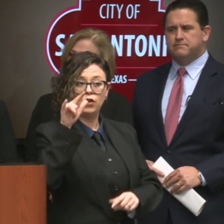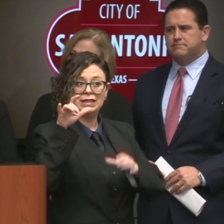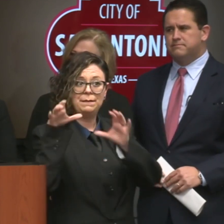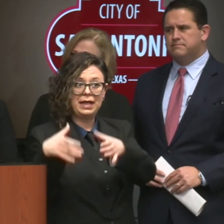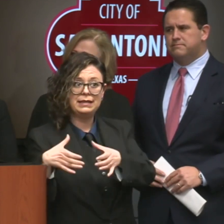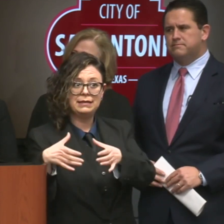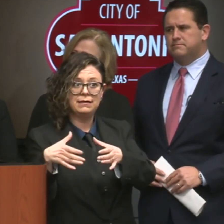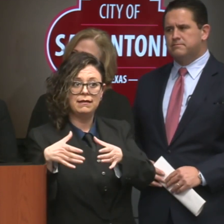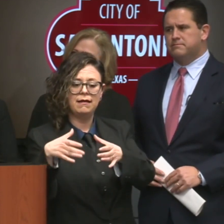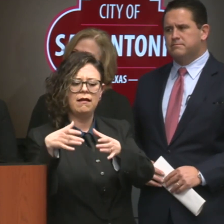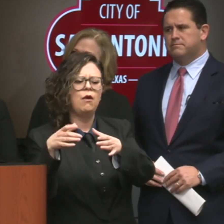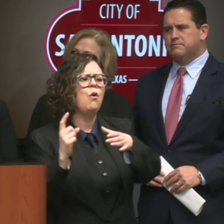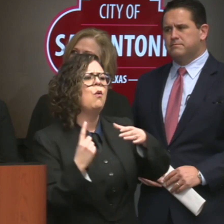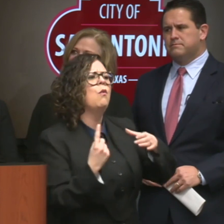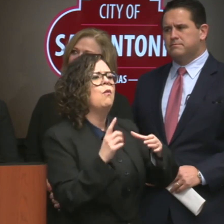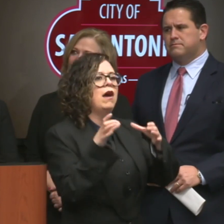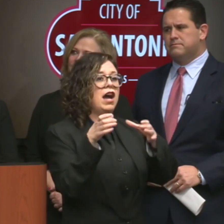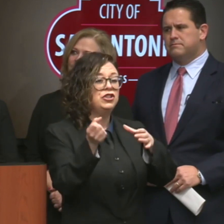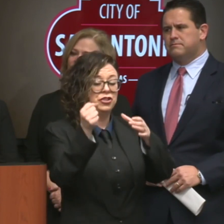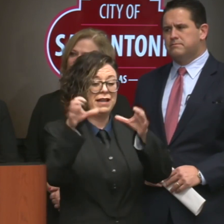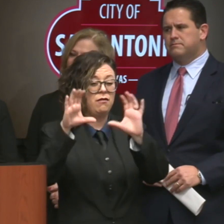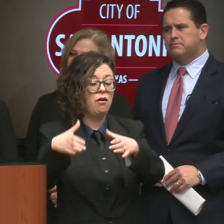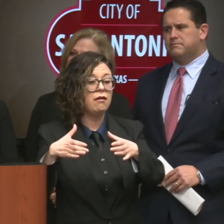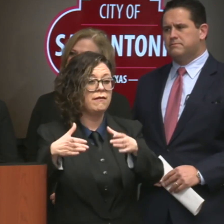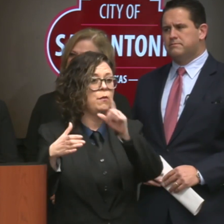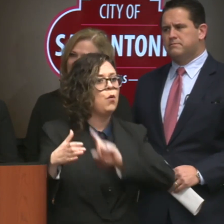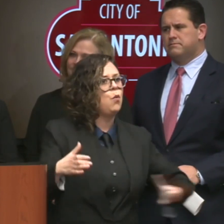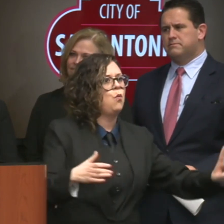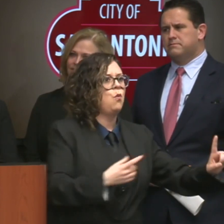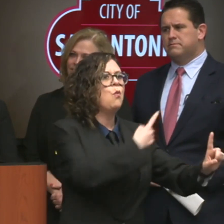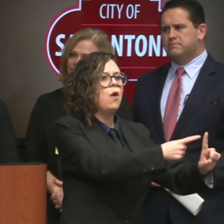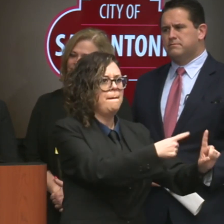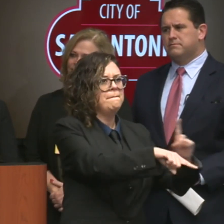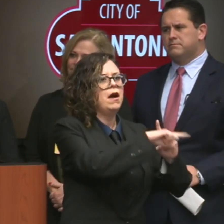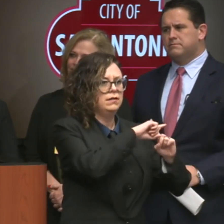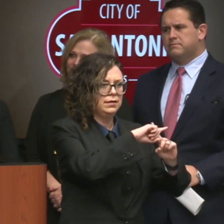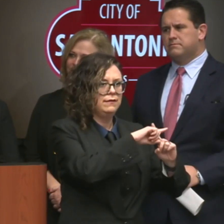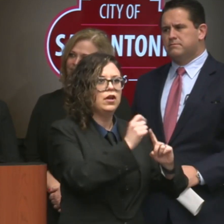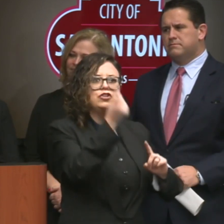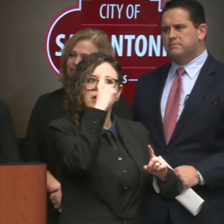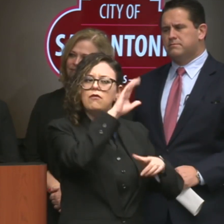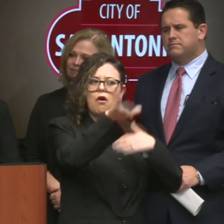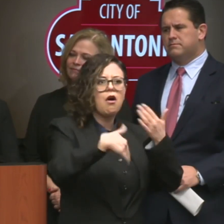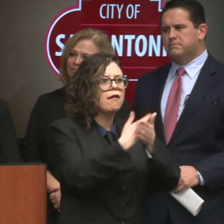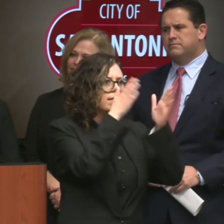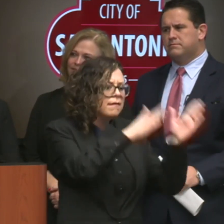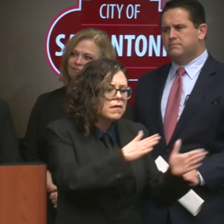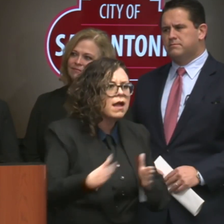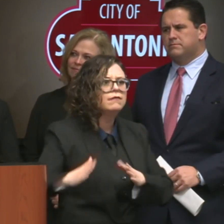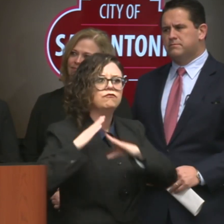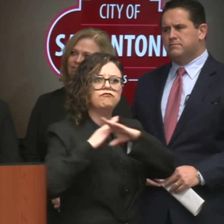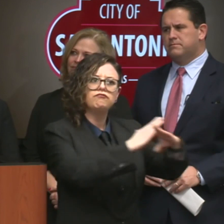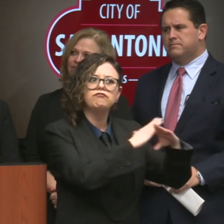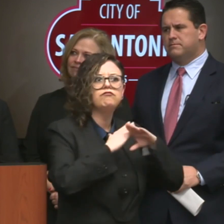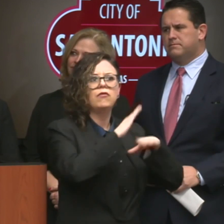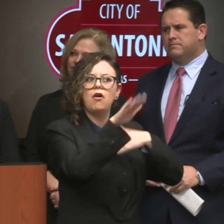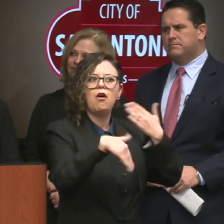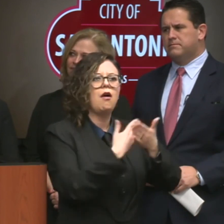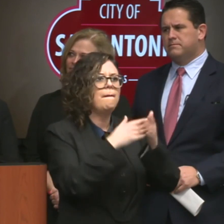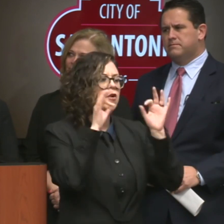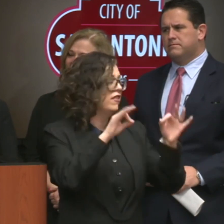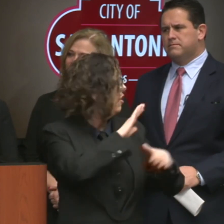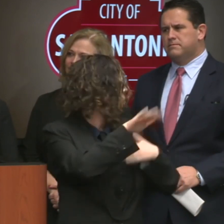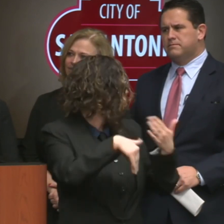emergency preparedness has gone exactly according to plan. Our local, state, and federal partners, each of whom are represented